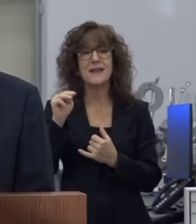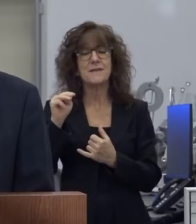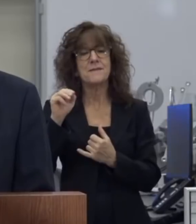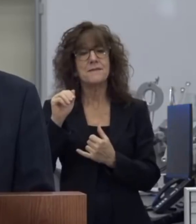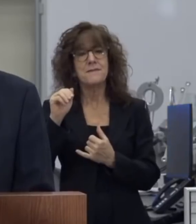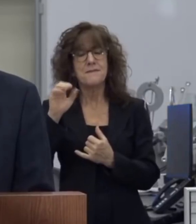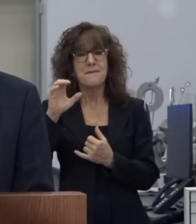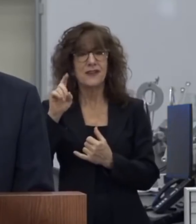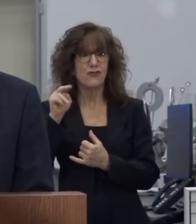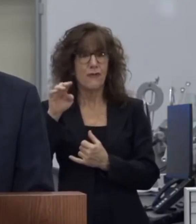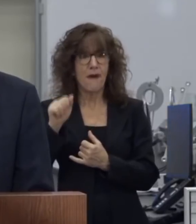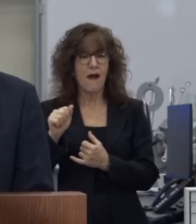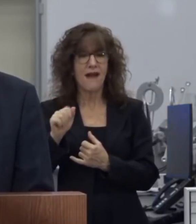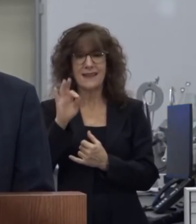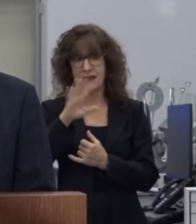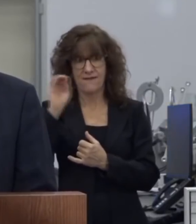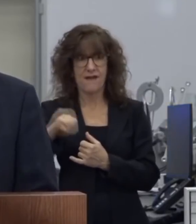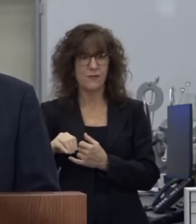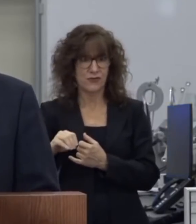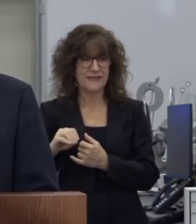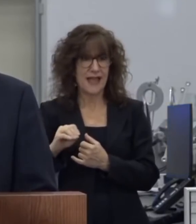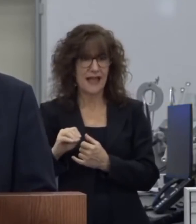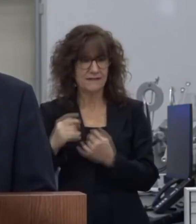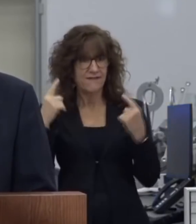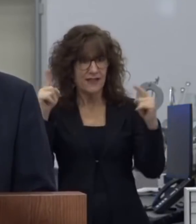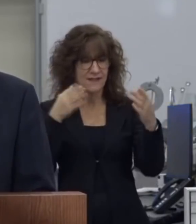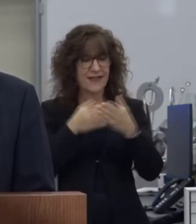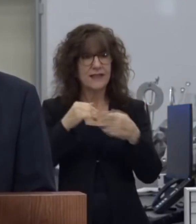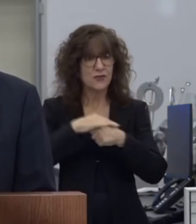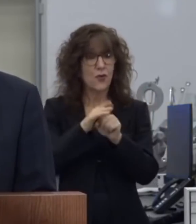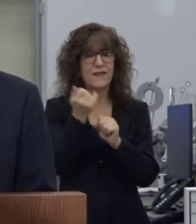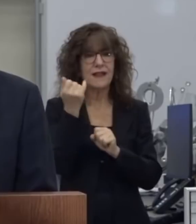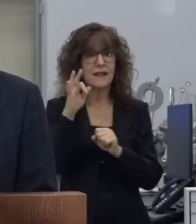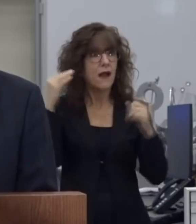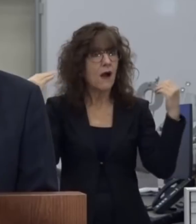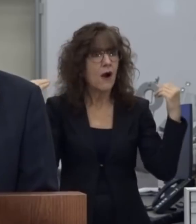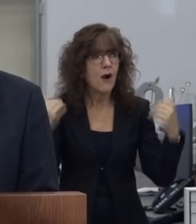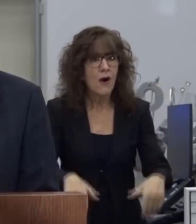their vaccines are 95% effective against COVID-19. That's